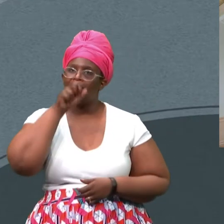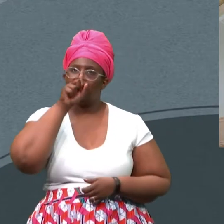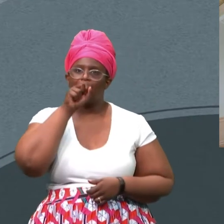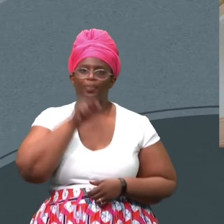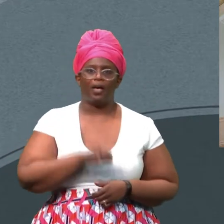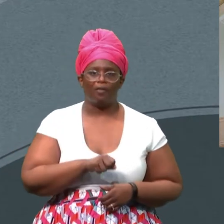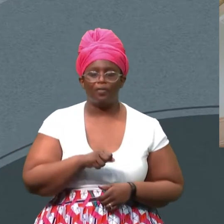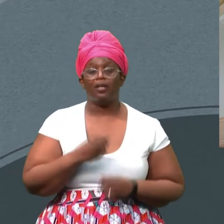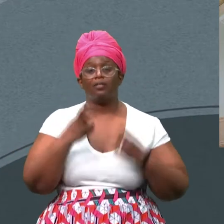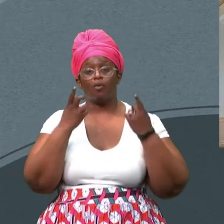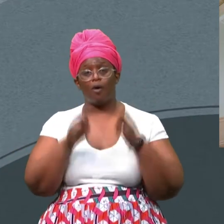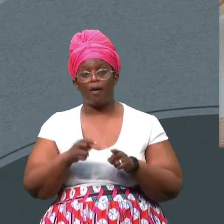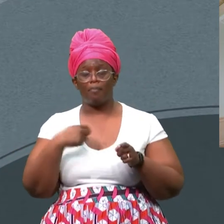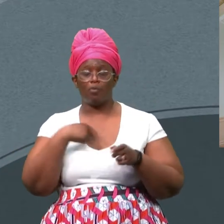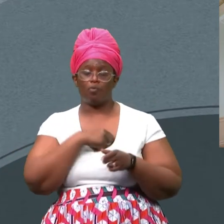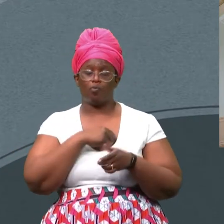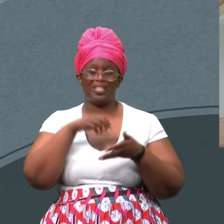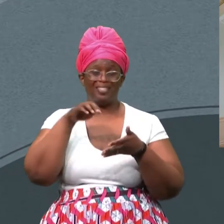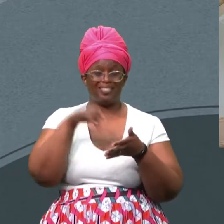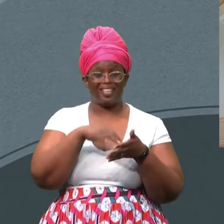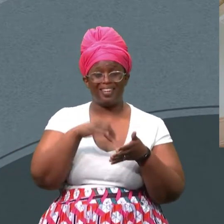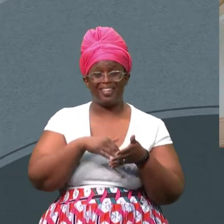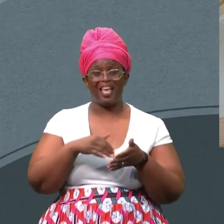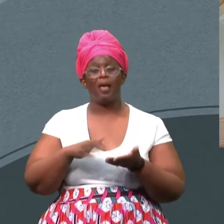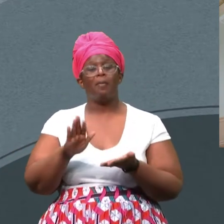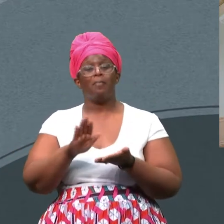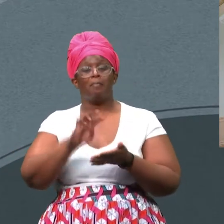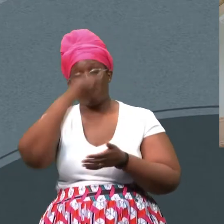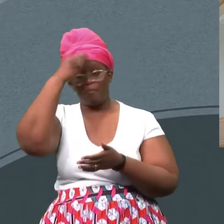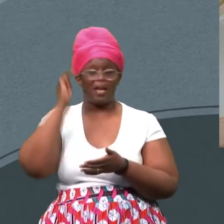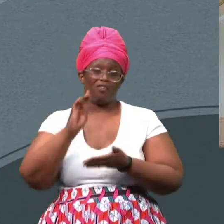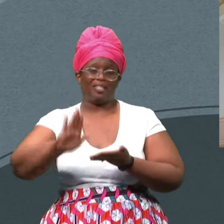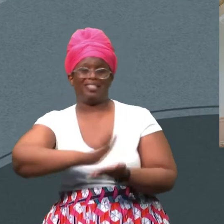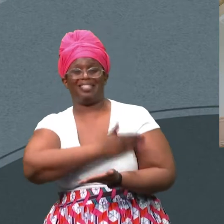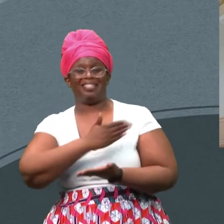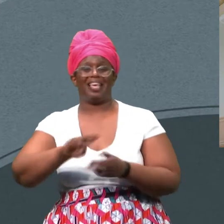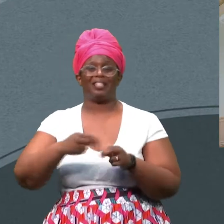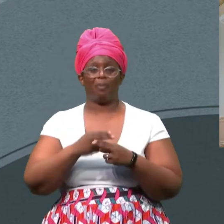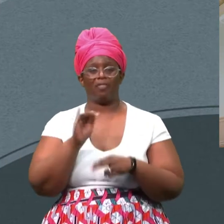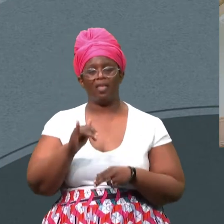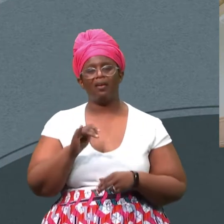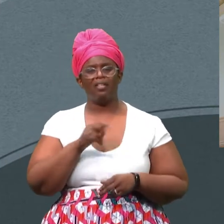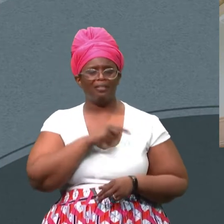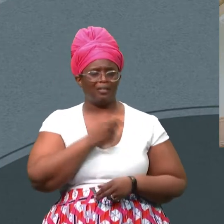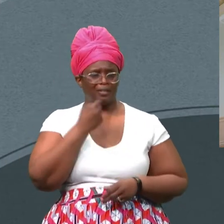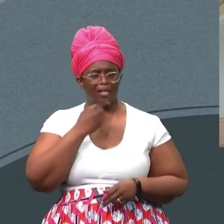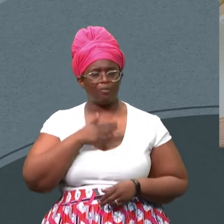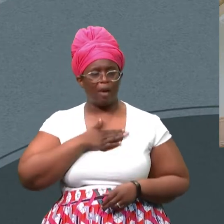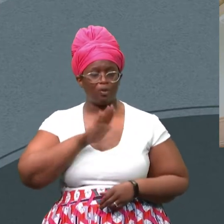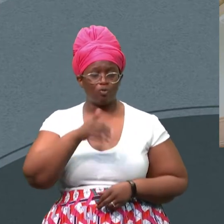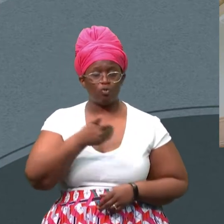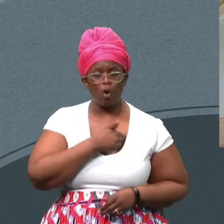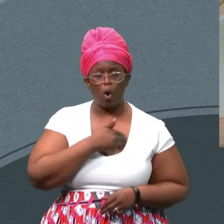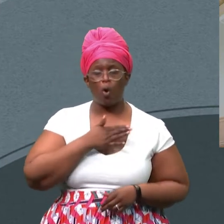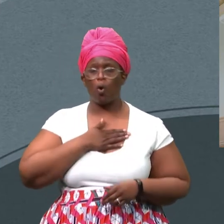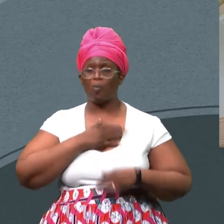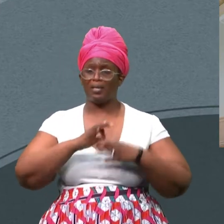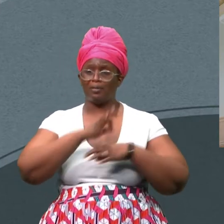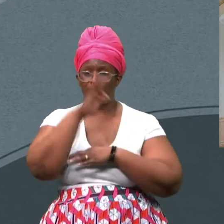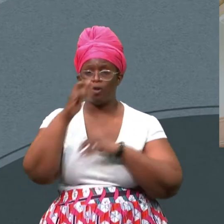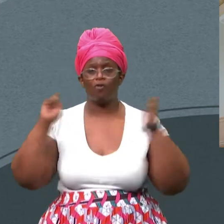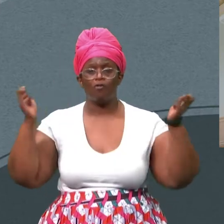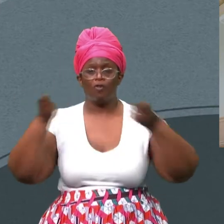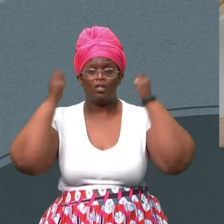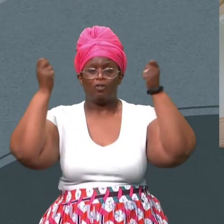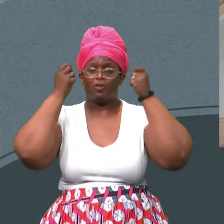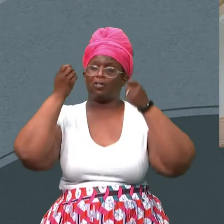because as we look at it, she starts singing about it, and she says, the reason my soul and my spirit, rather, is rejoicing in God,